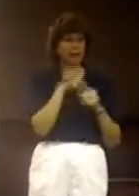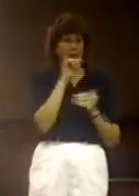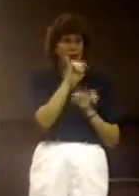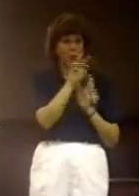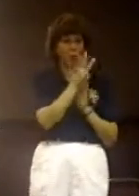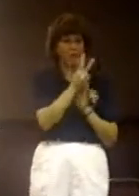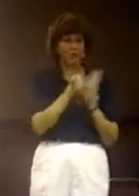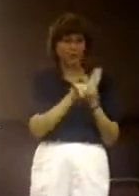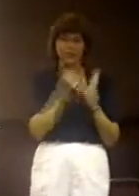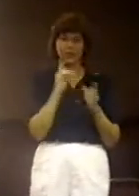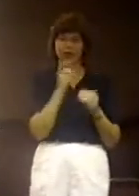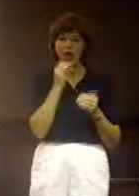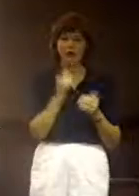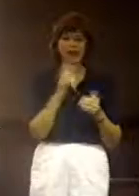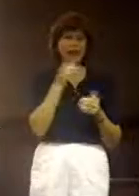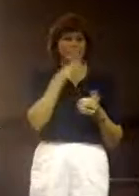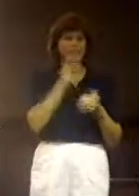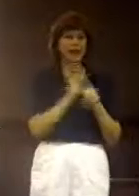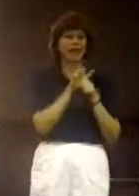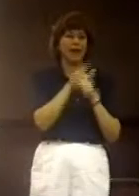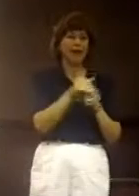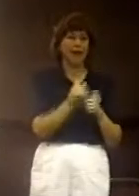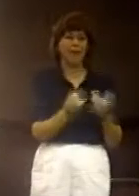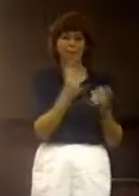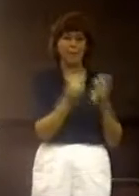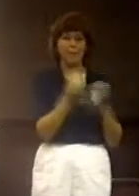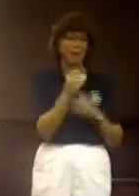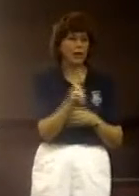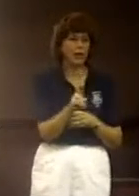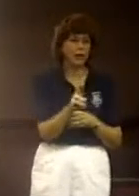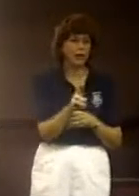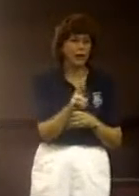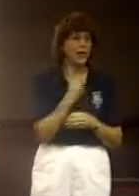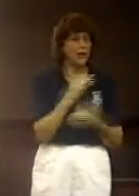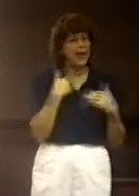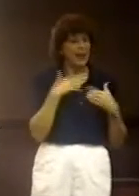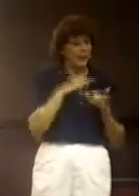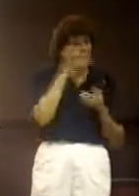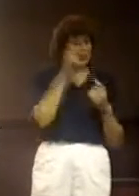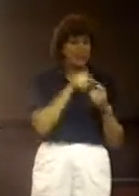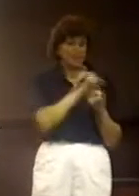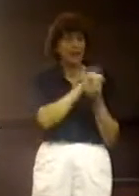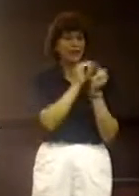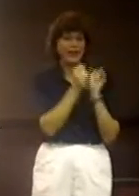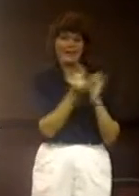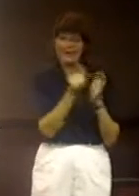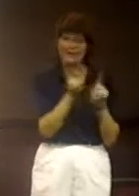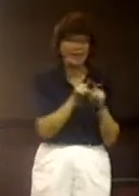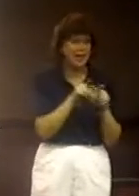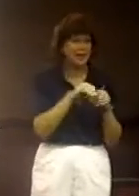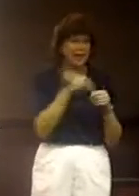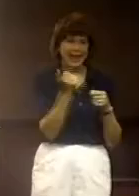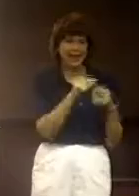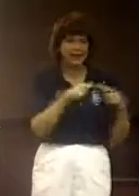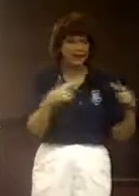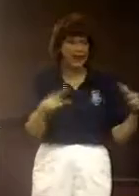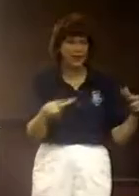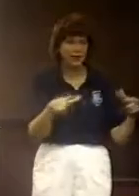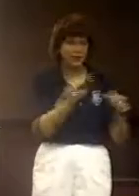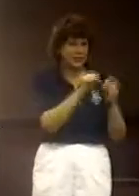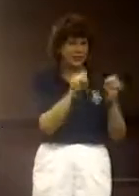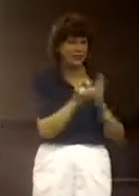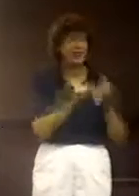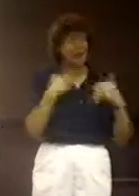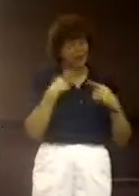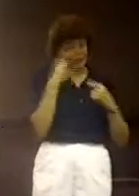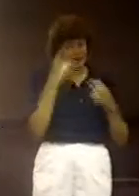call the drinking fountain a bubbler. We've learned to adjust. It's the same in every language or system situation. You just